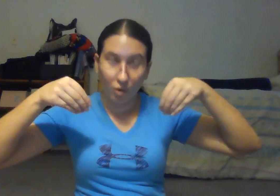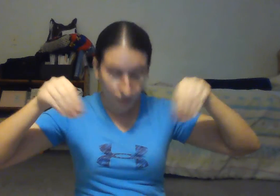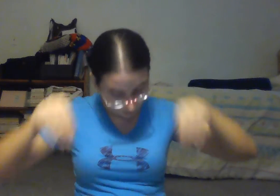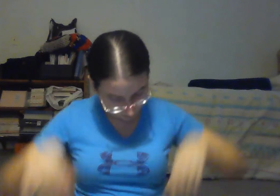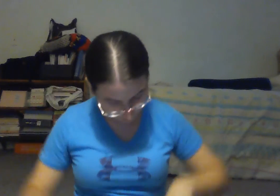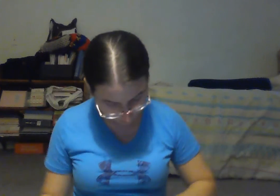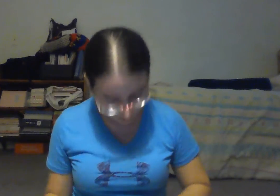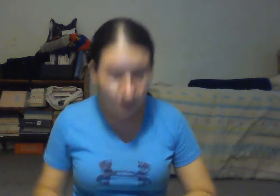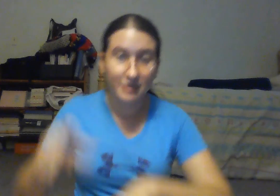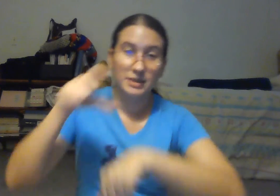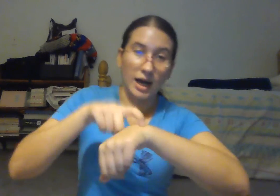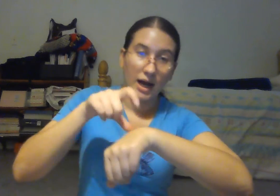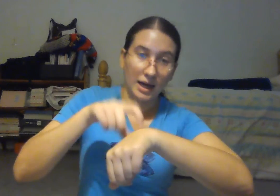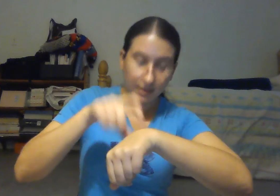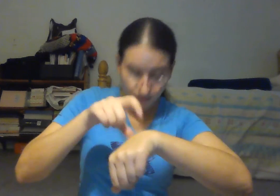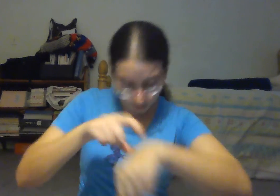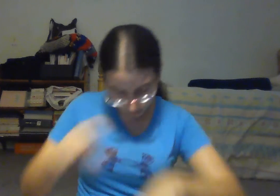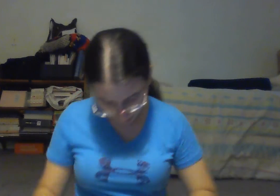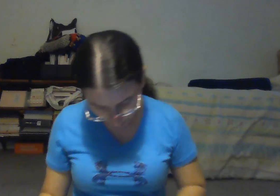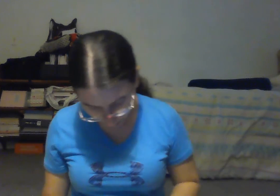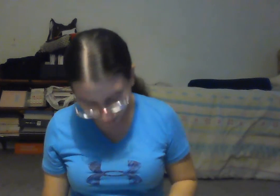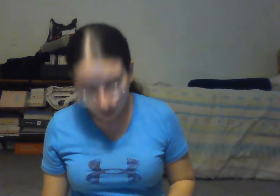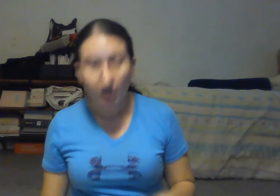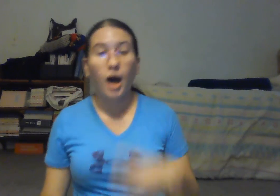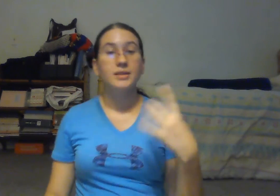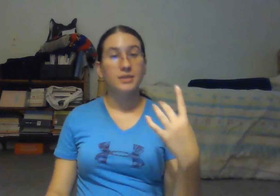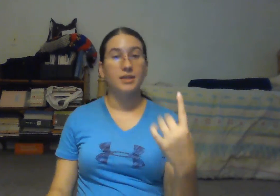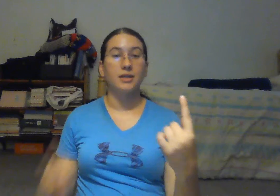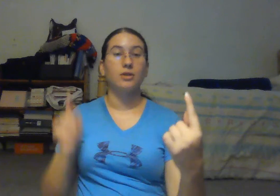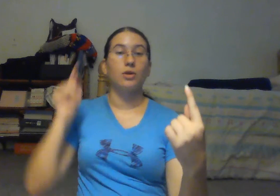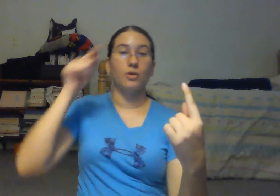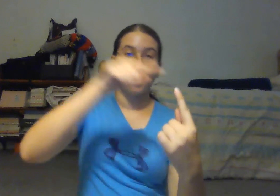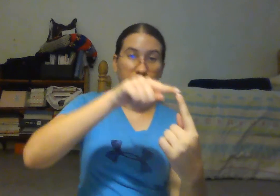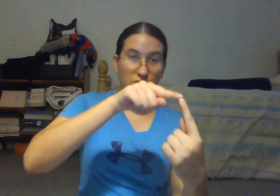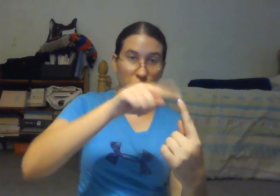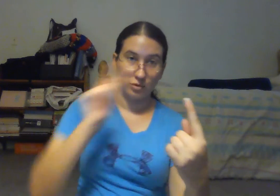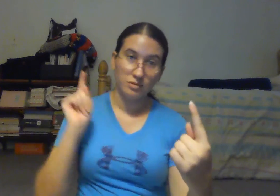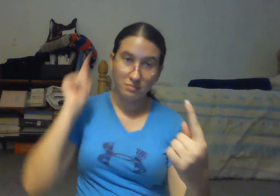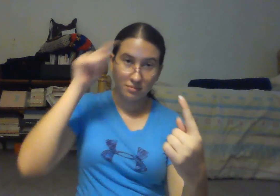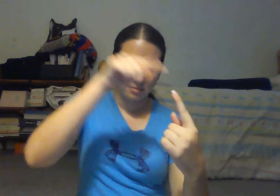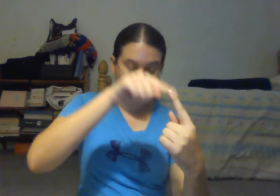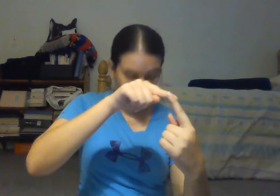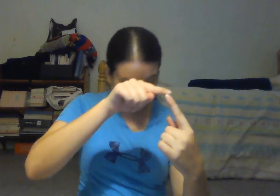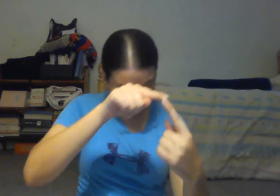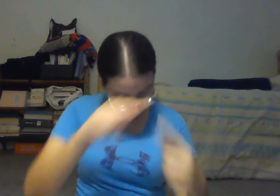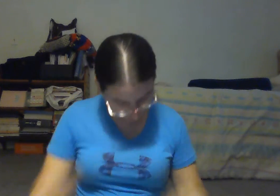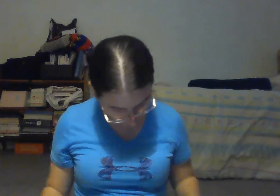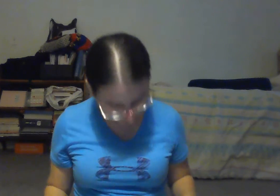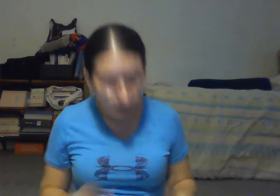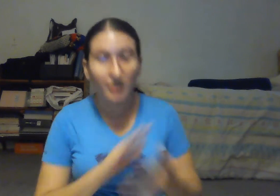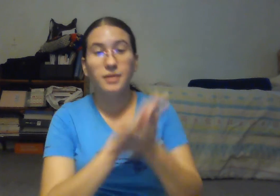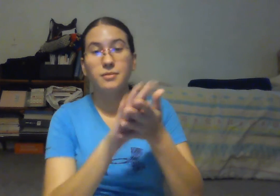Store. Time. Until or up to. And then